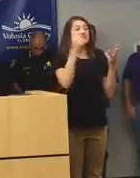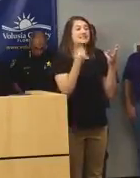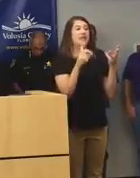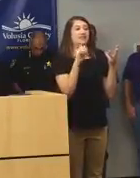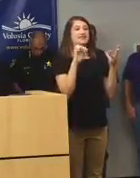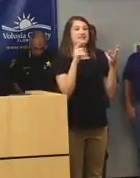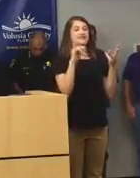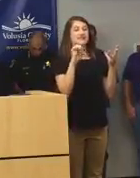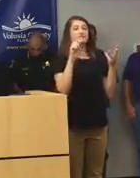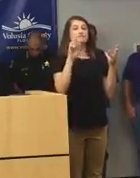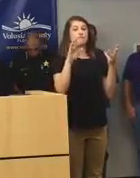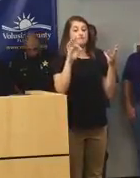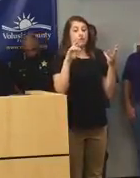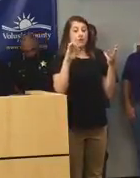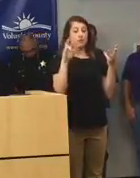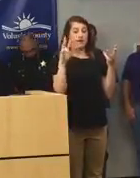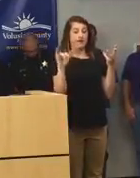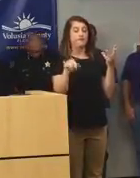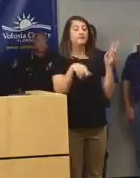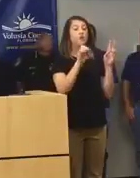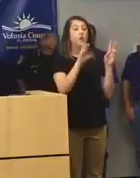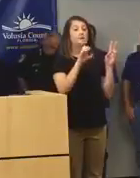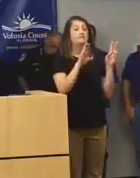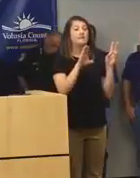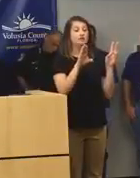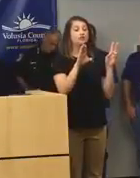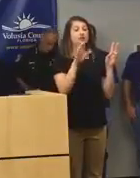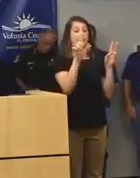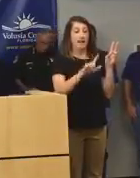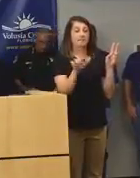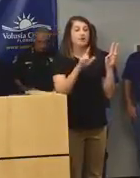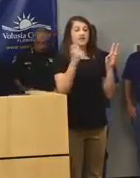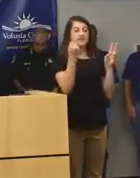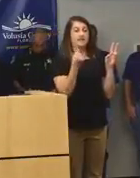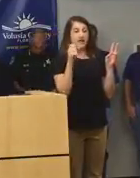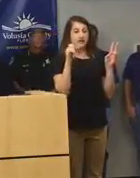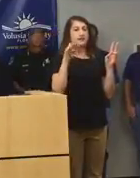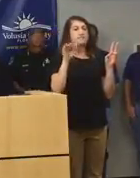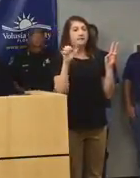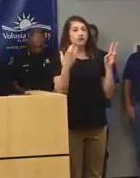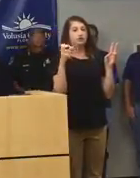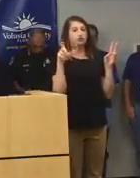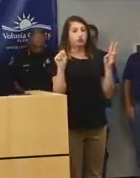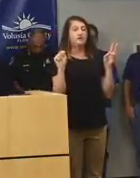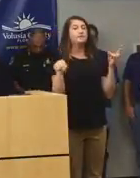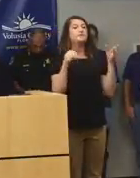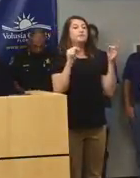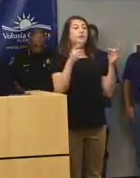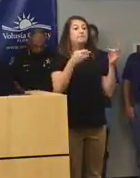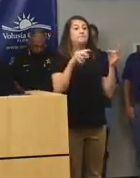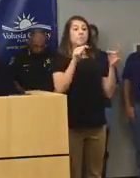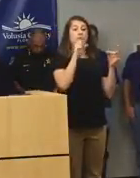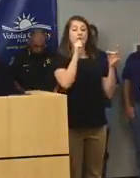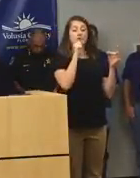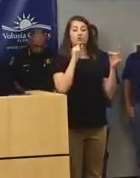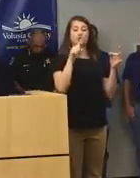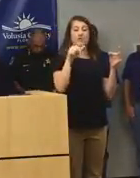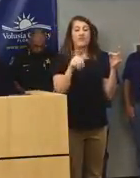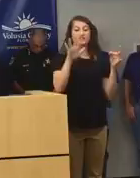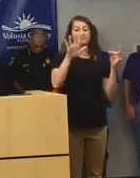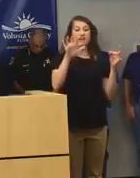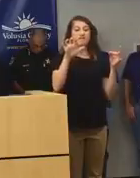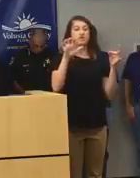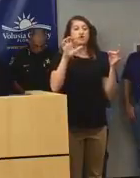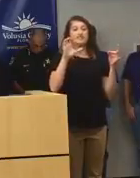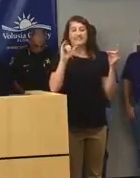Freeway. Ormond Beach Regional Library, 30 South Beach Street. And Port Orange Regional Library, 1500 Civic